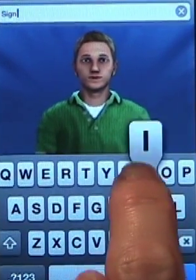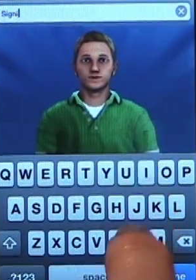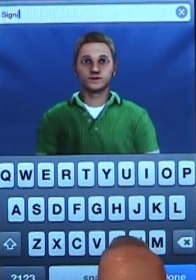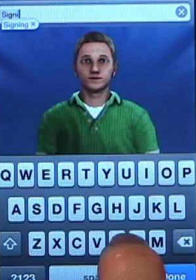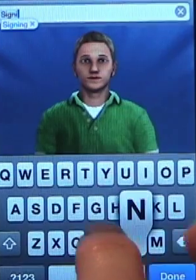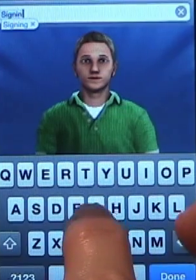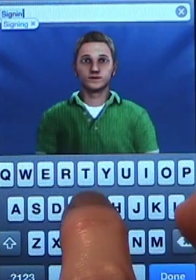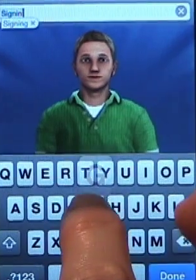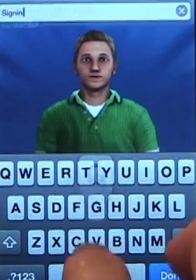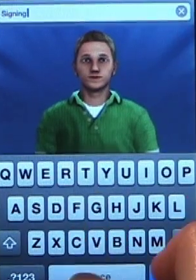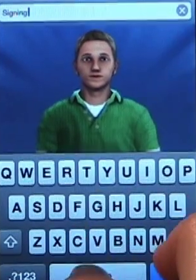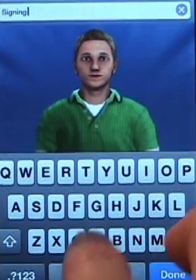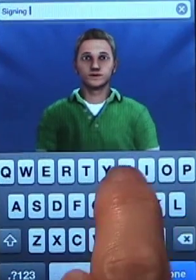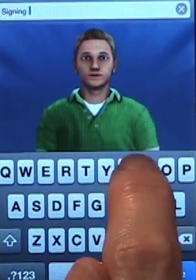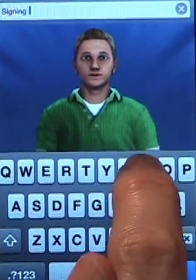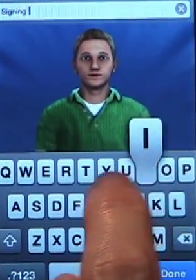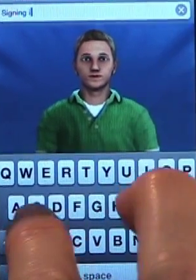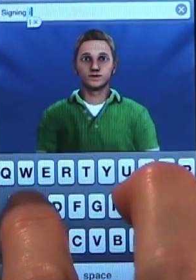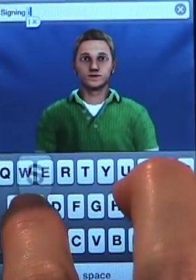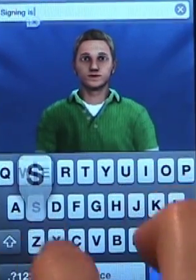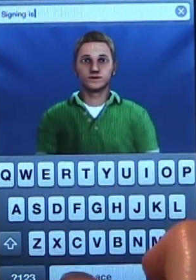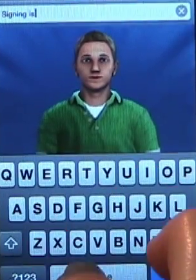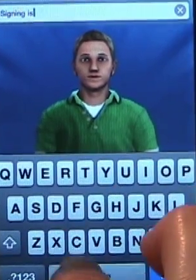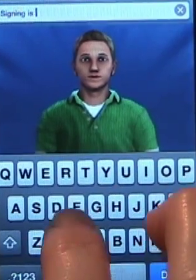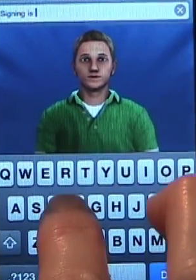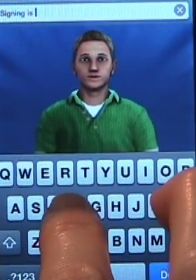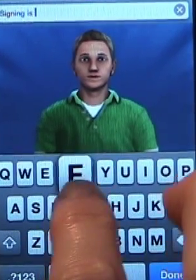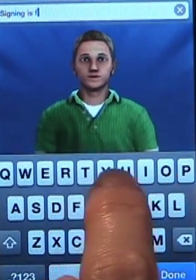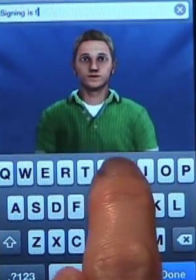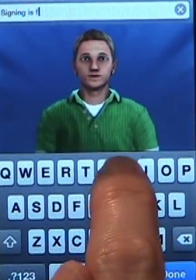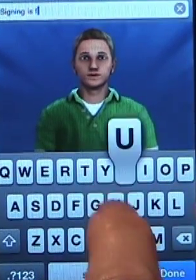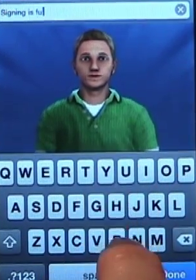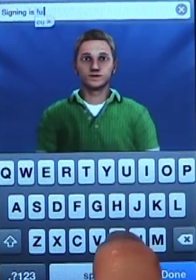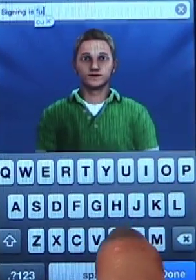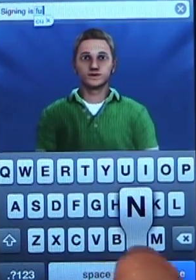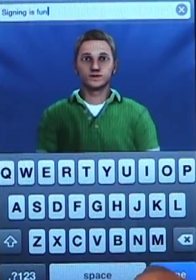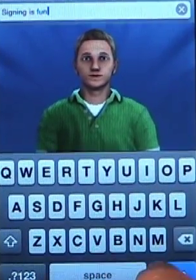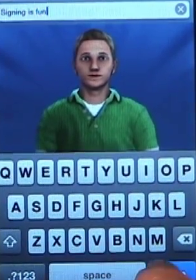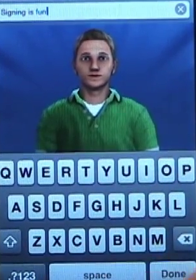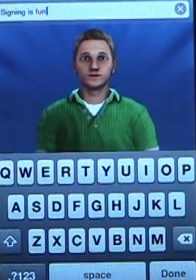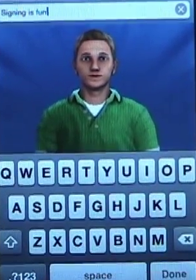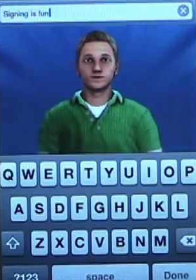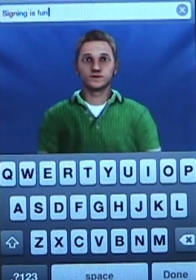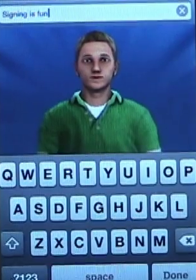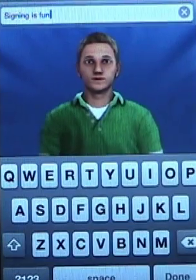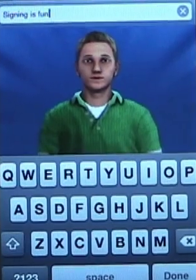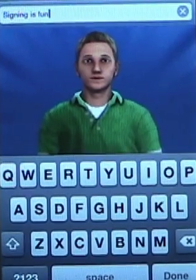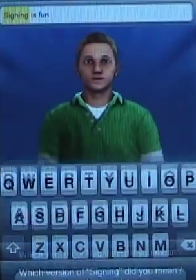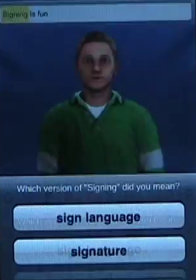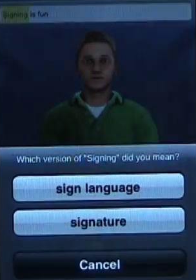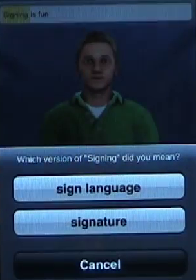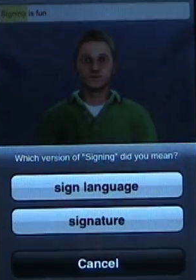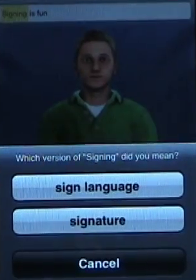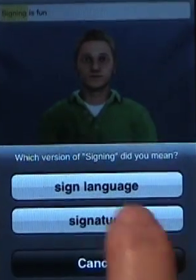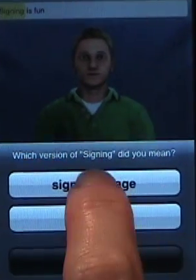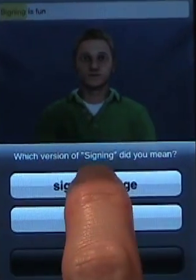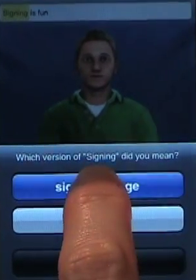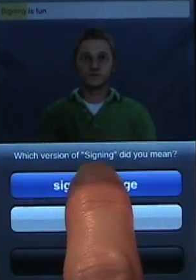With more than 11,500 words, you can type in sentences, phrases, words, and even the